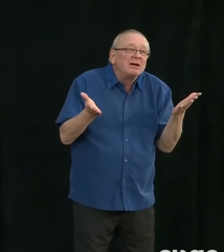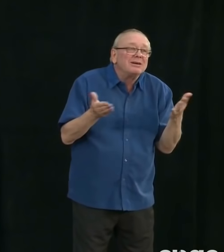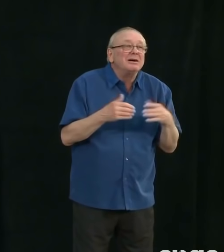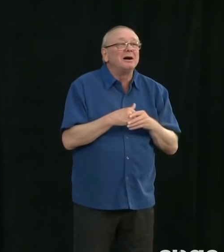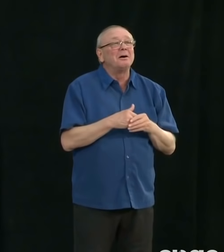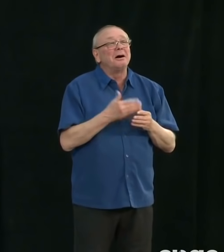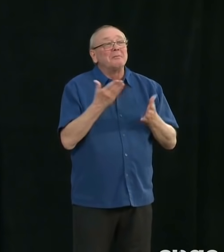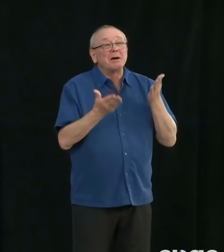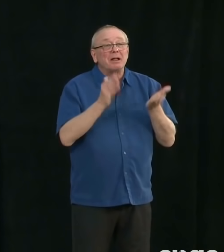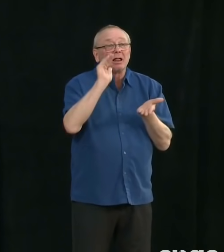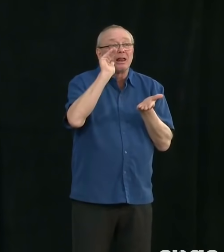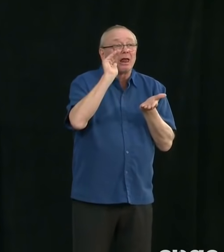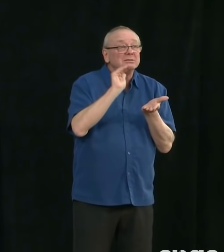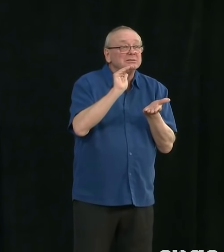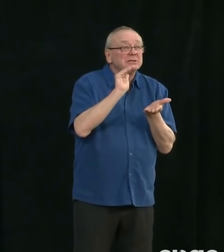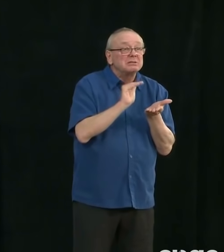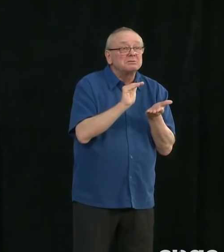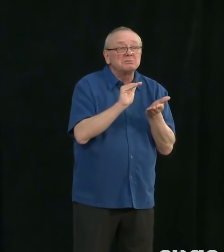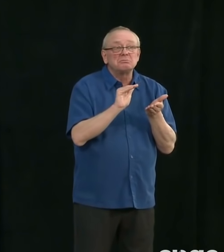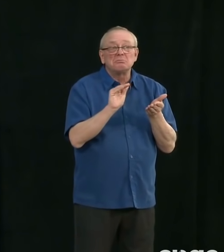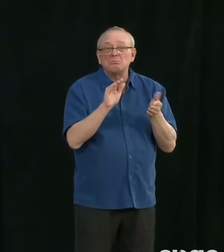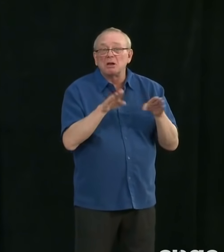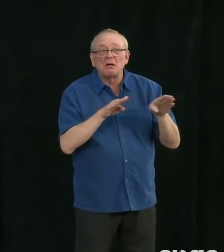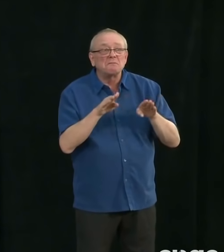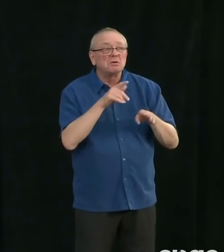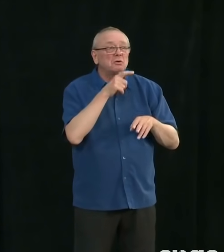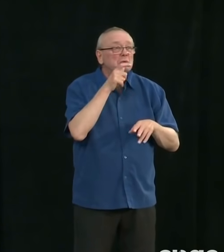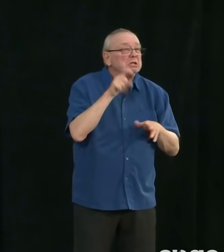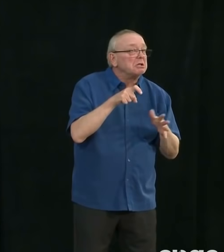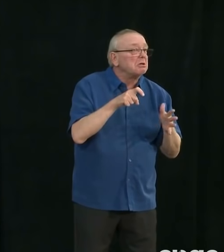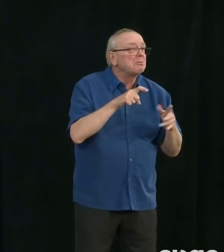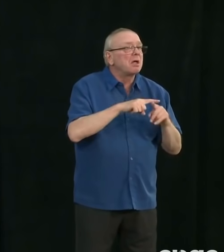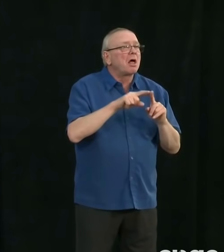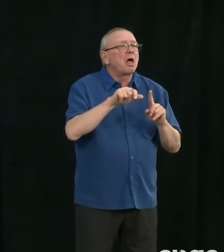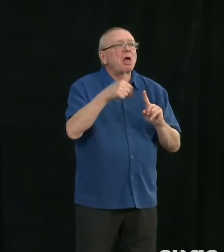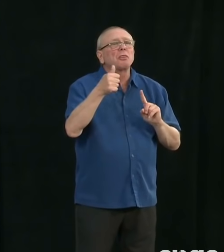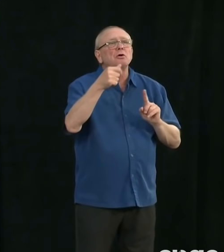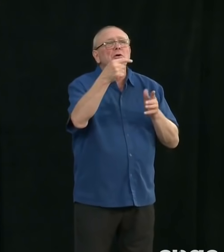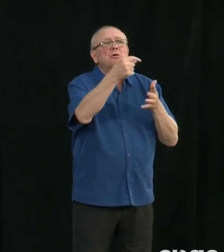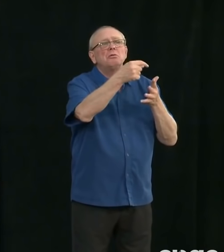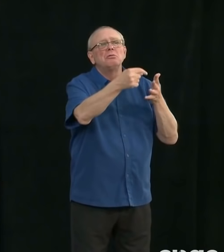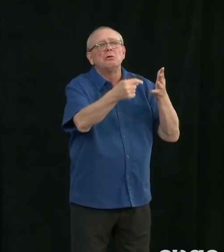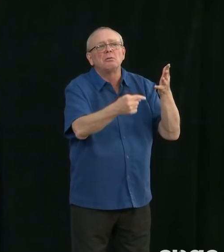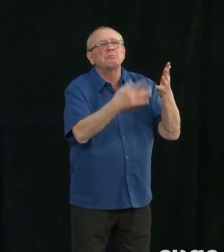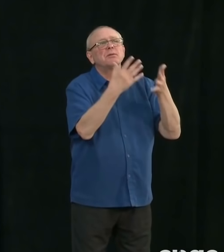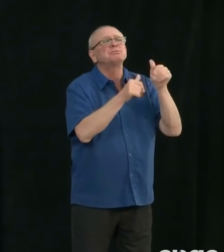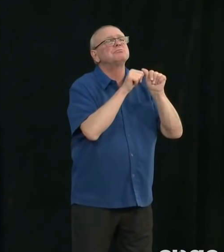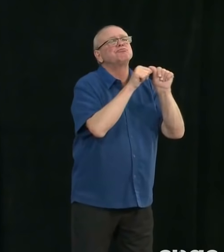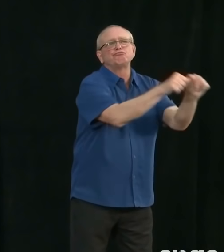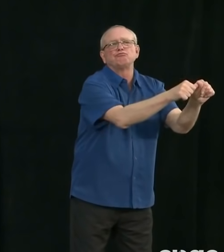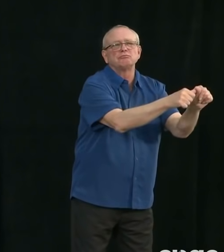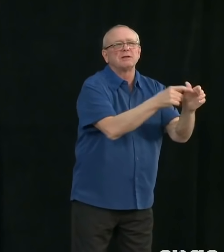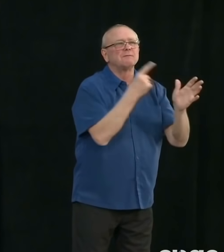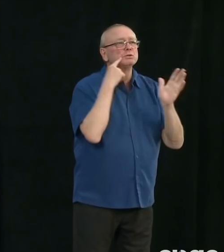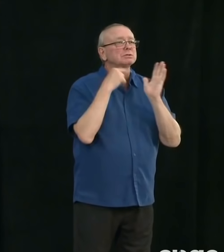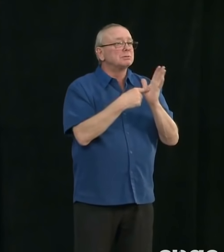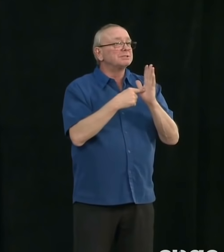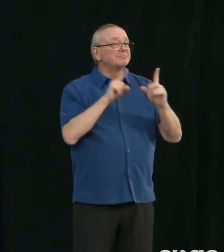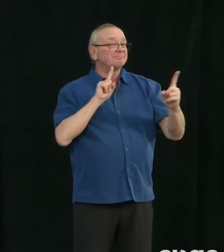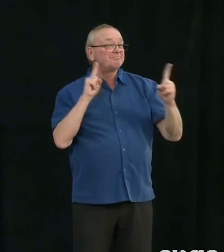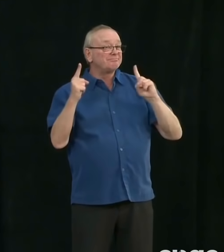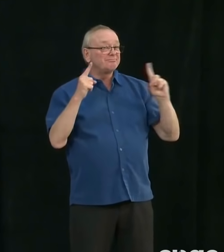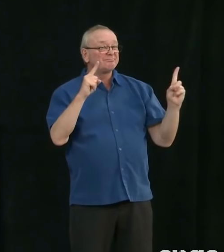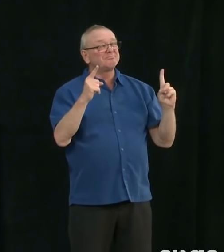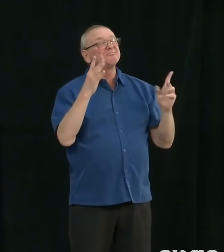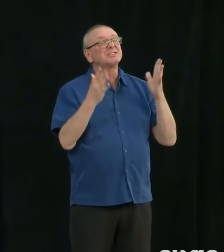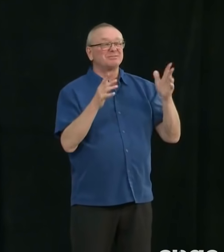that need to be in place for the foreseeable future continue to be followed, like physical distancing, staying home when sick, covering coughs